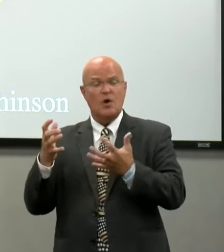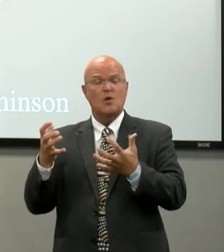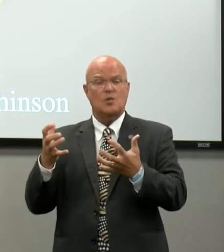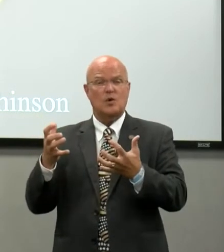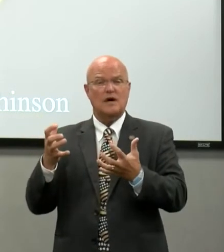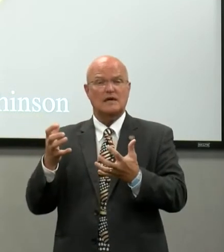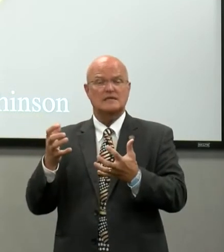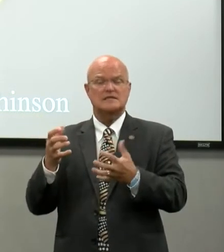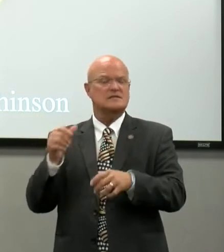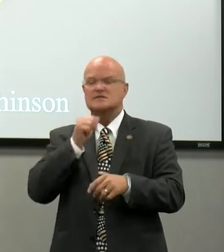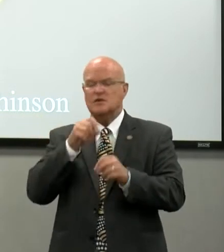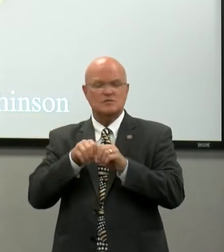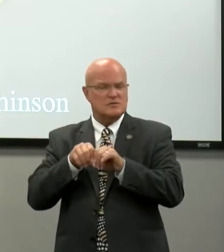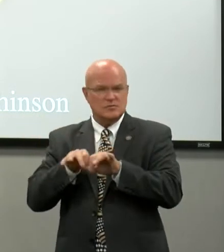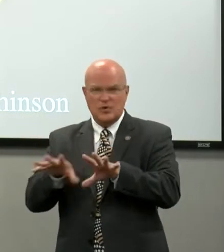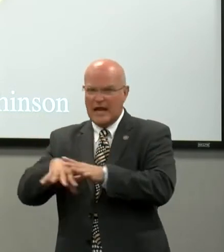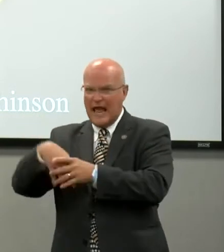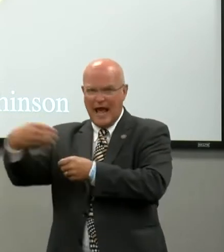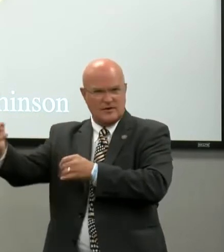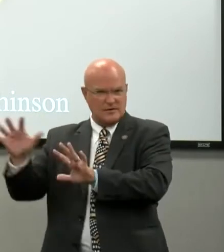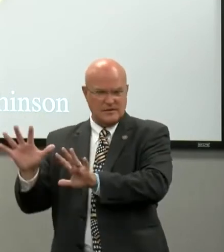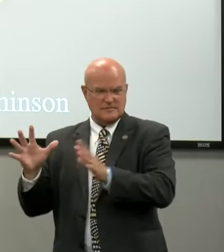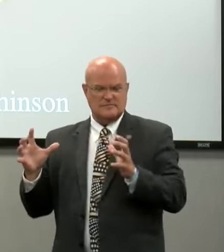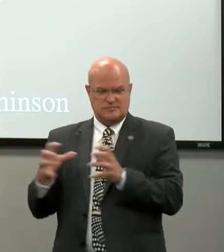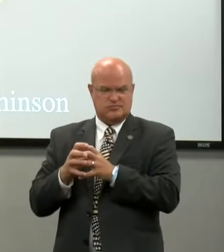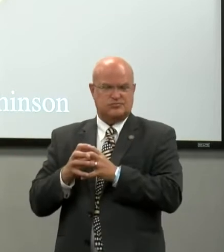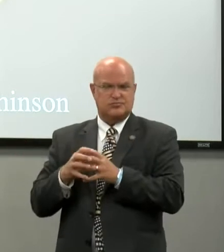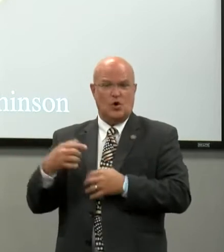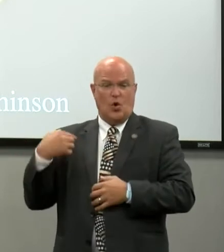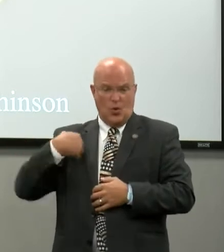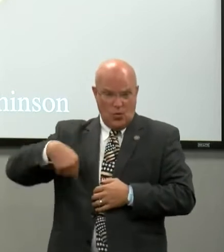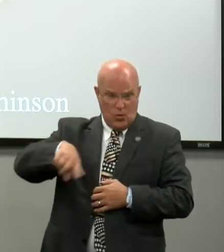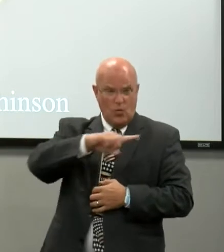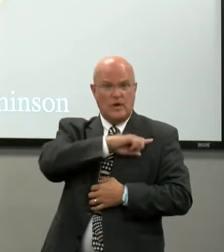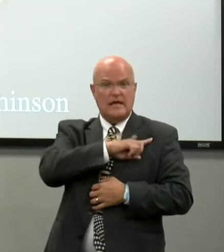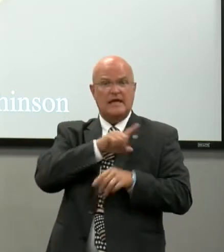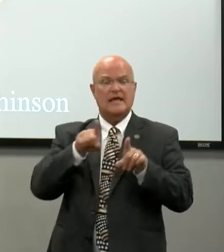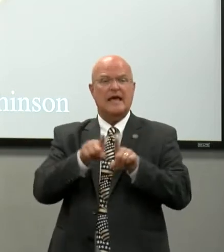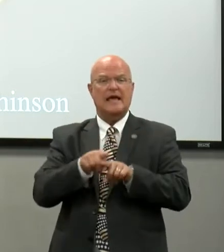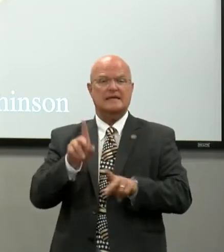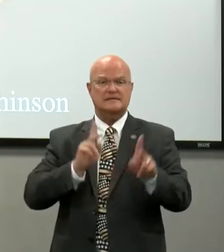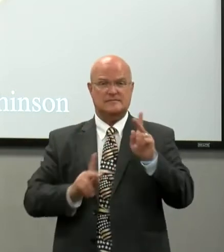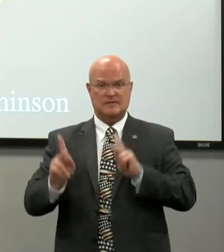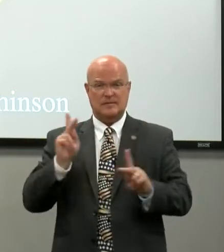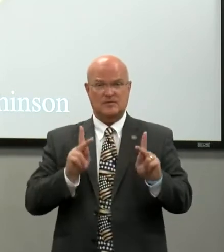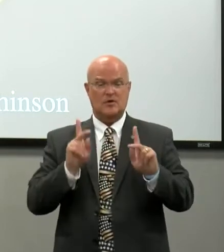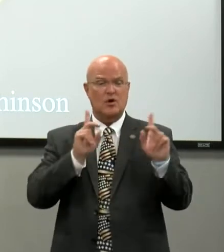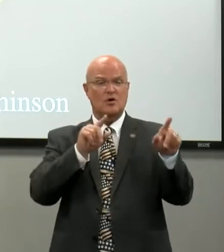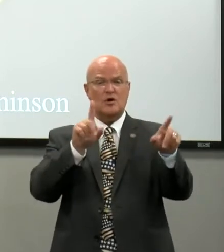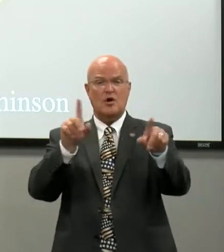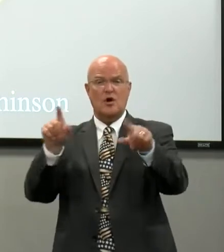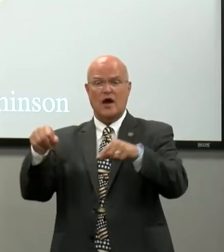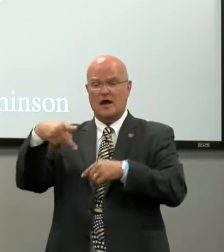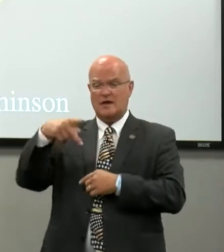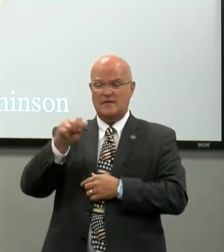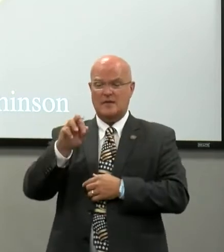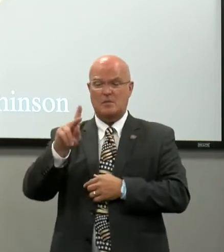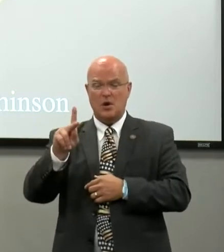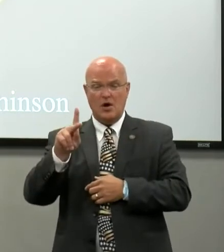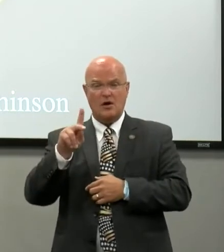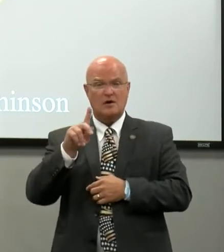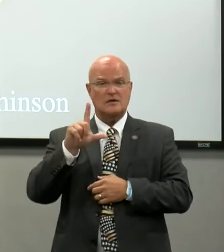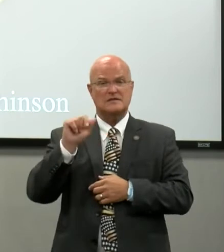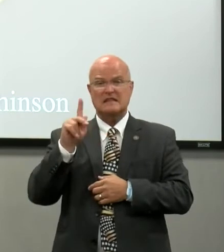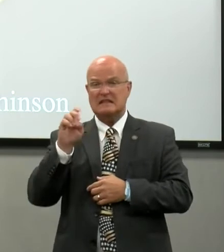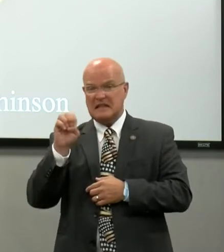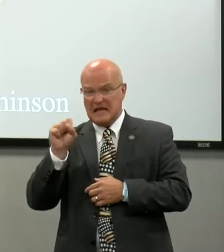keep them from spreading out of that area, and so it's very important that we also, as the general public, as we go out to our parks, to our lakes, that